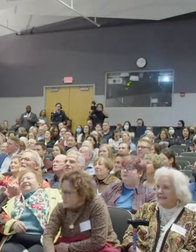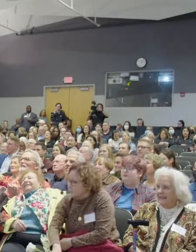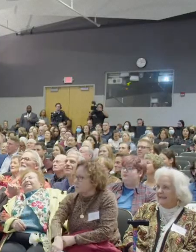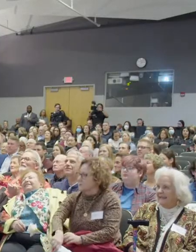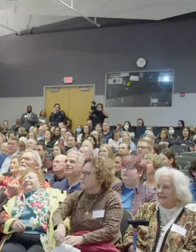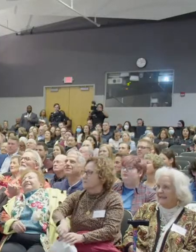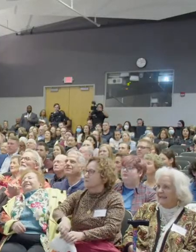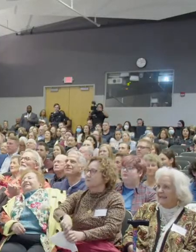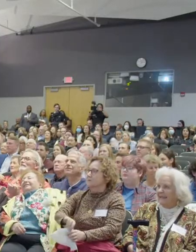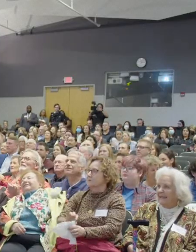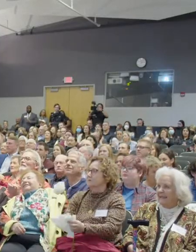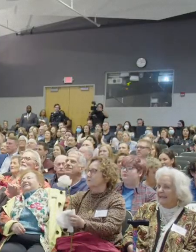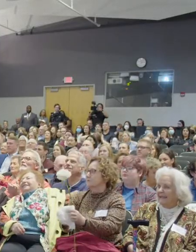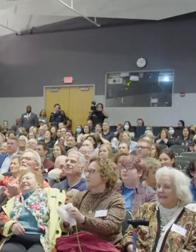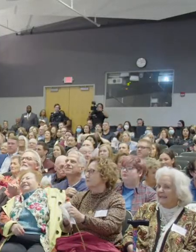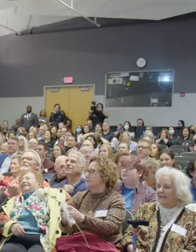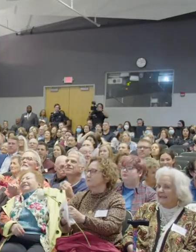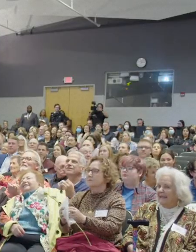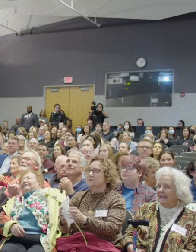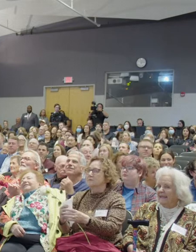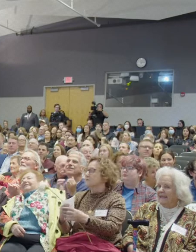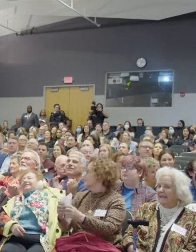Gerhard Silberstein.